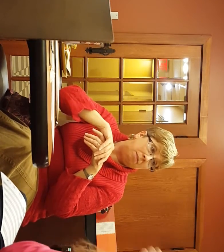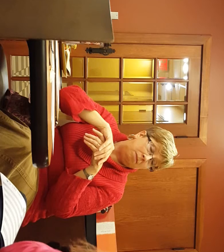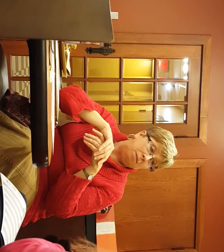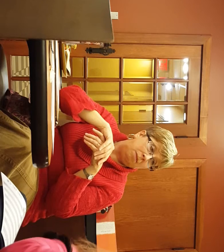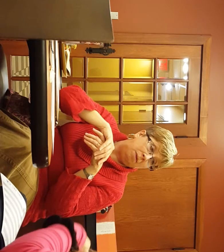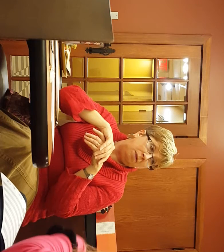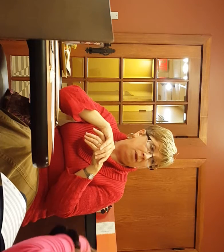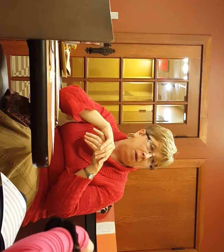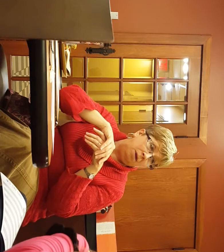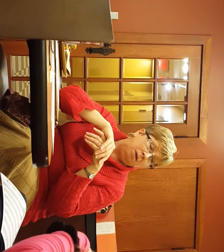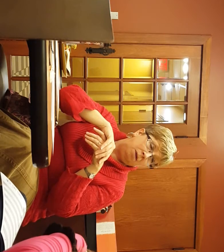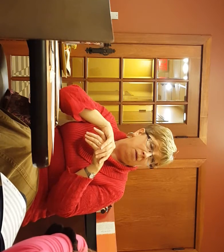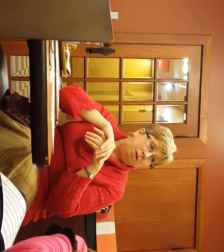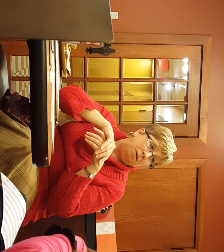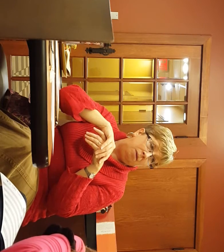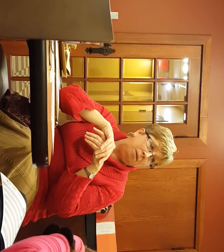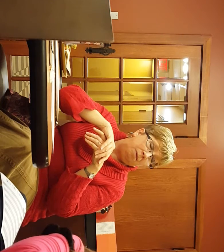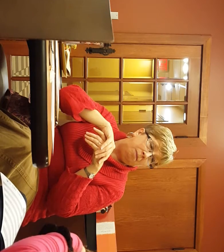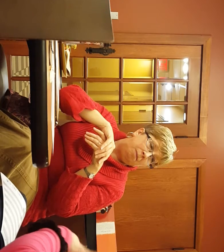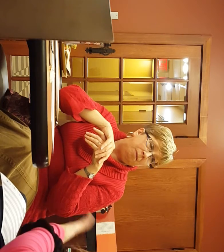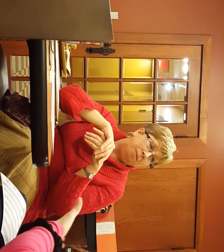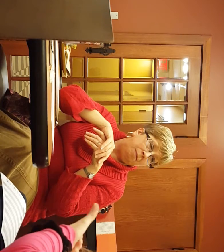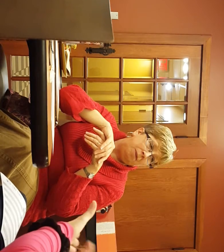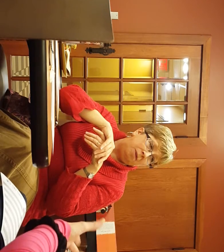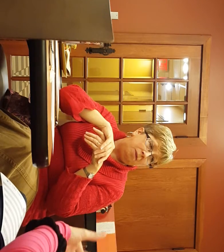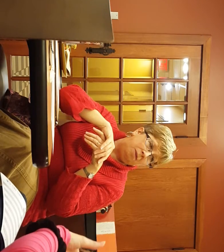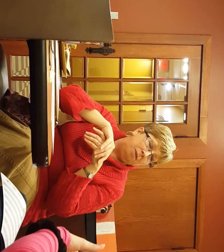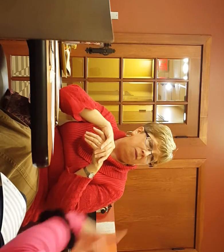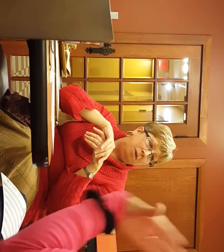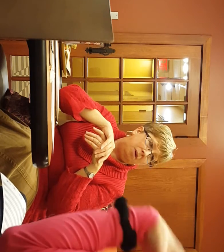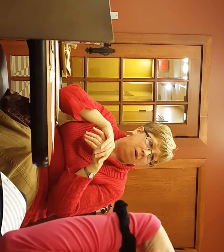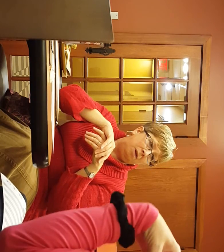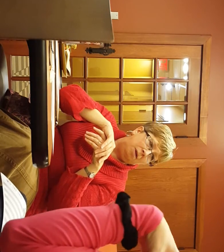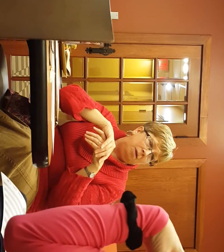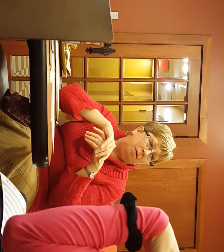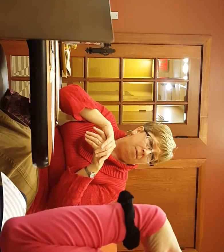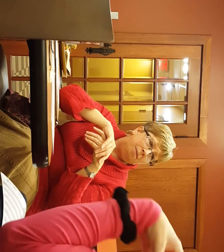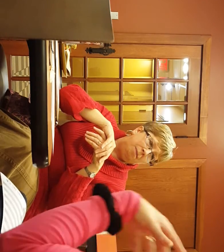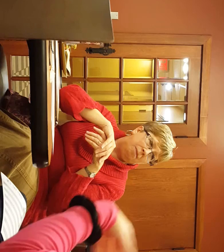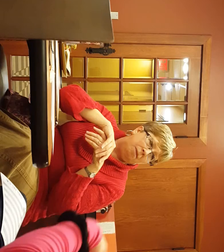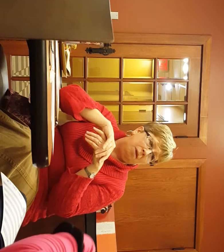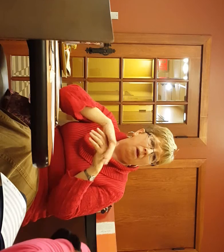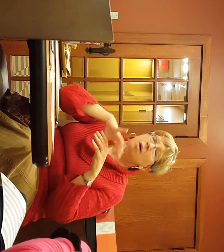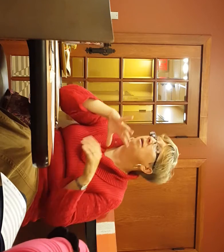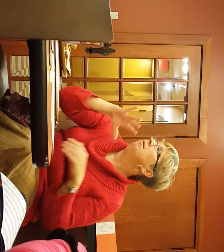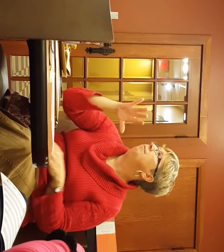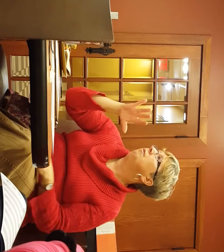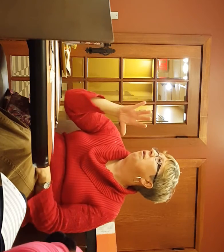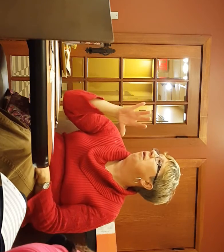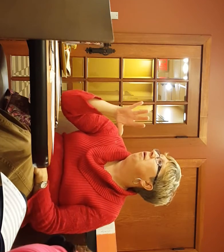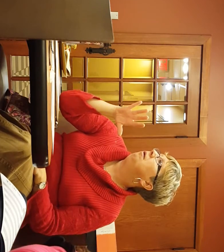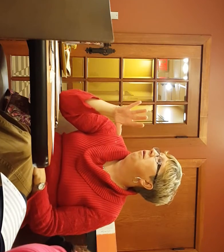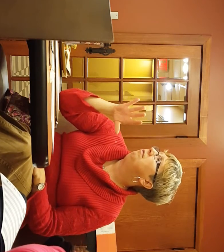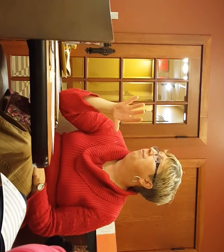not $5. You're silly. I gave you all the cash I A had. bottle of lavender. What's this? I have the measure